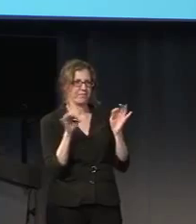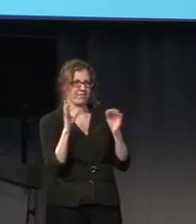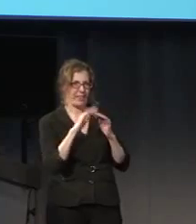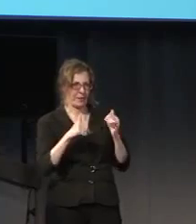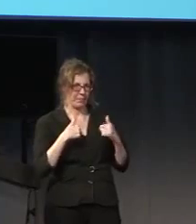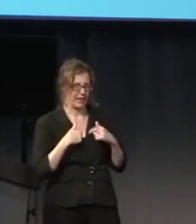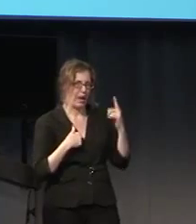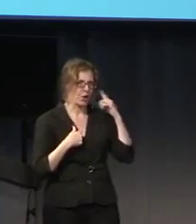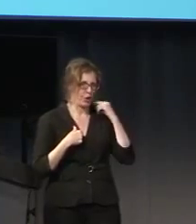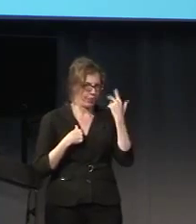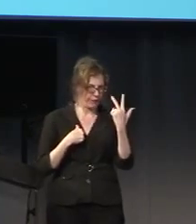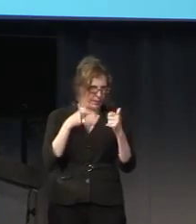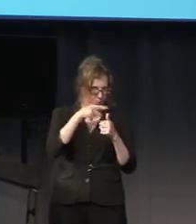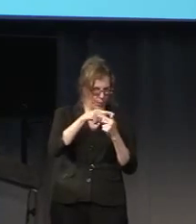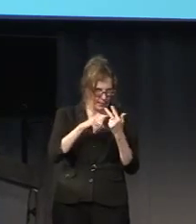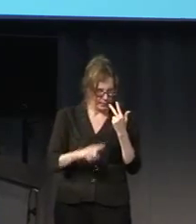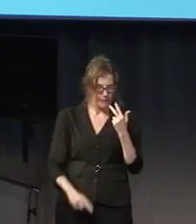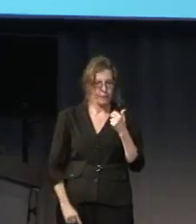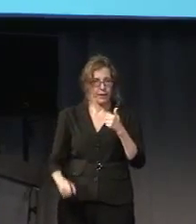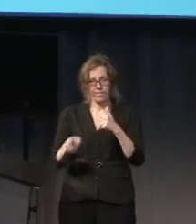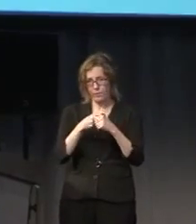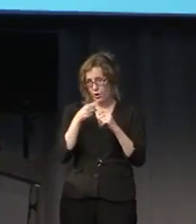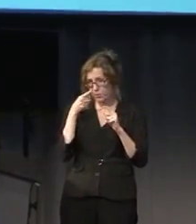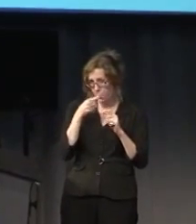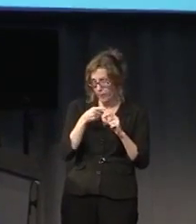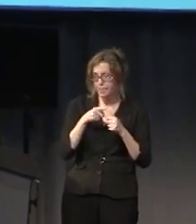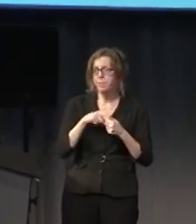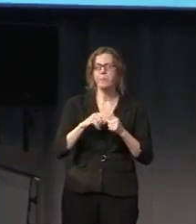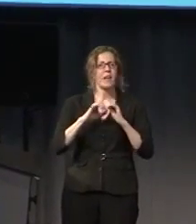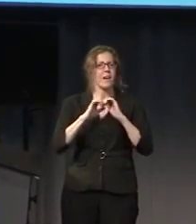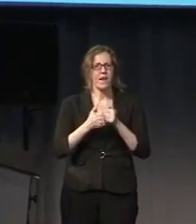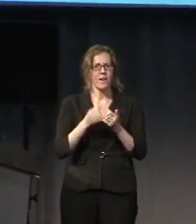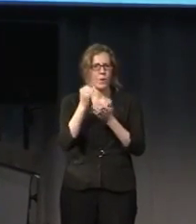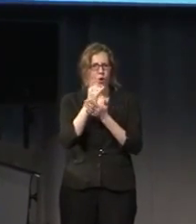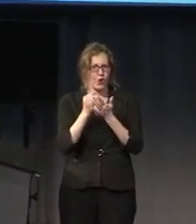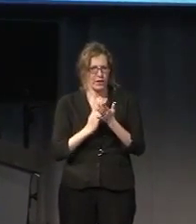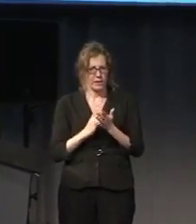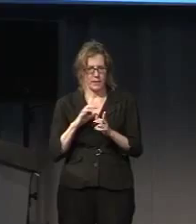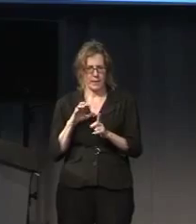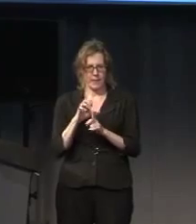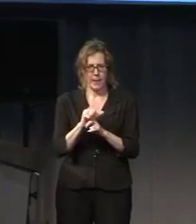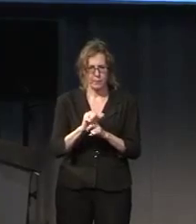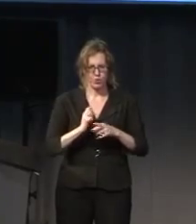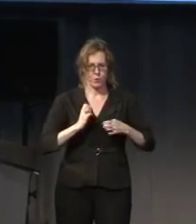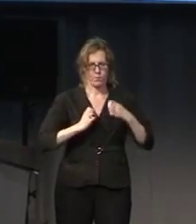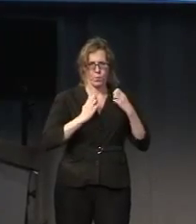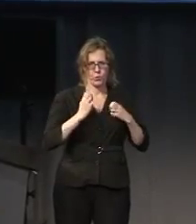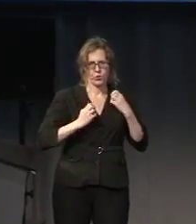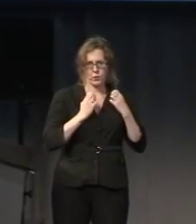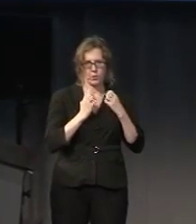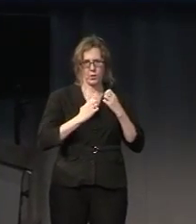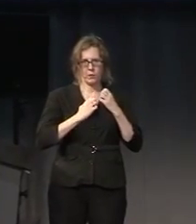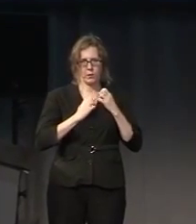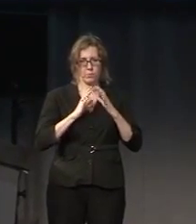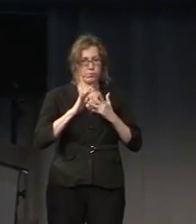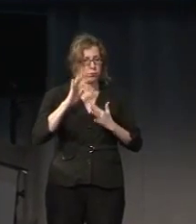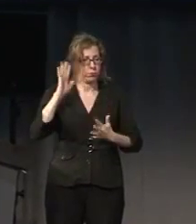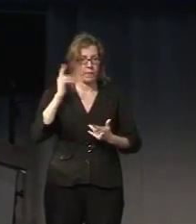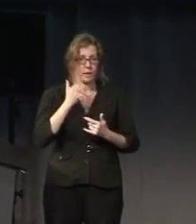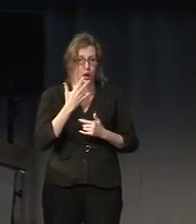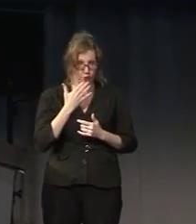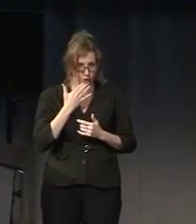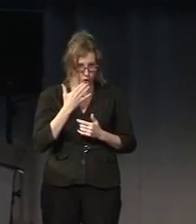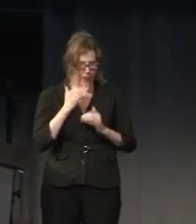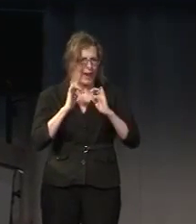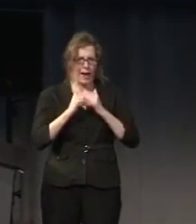3 points. So one is how artists capture a certain emotional intensity of color, and could